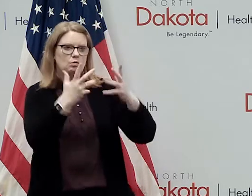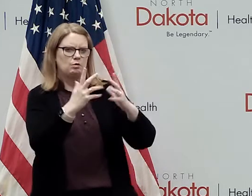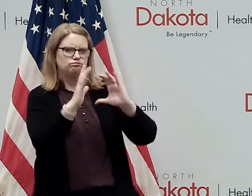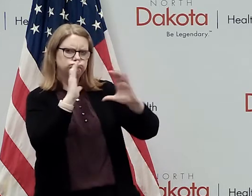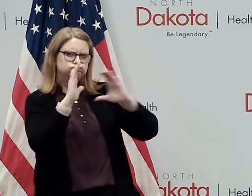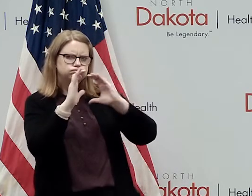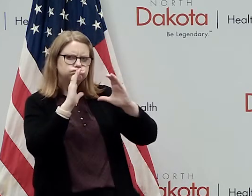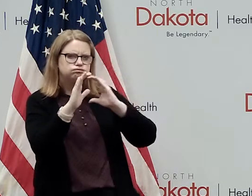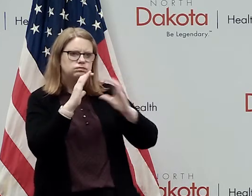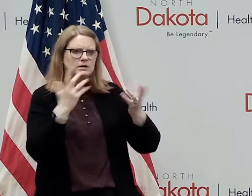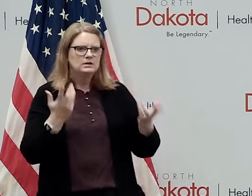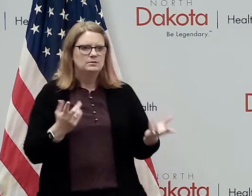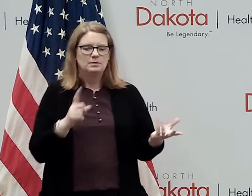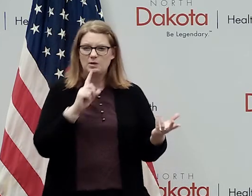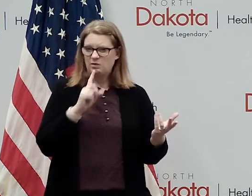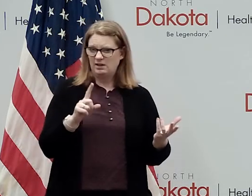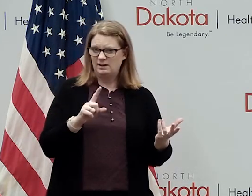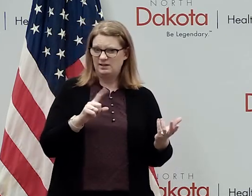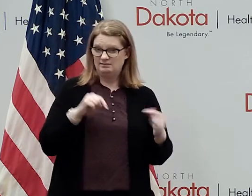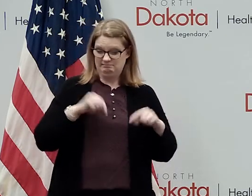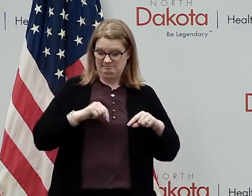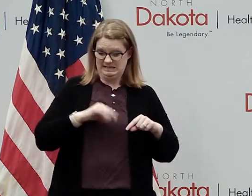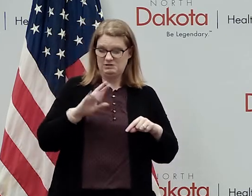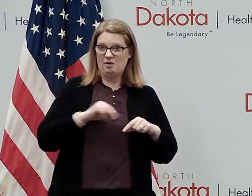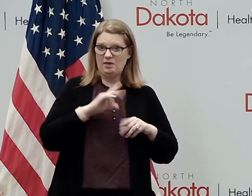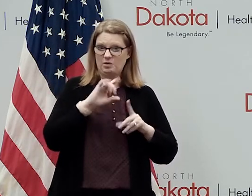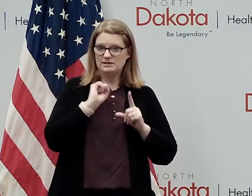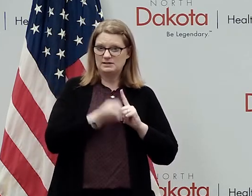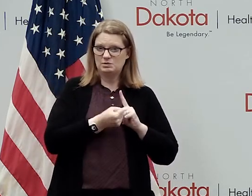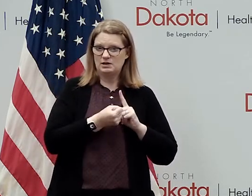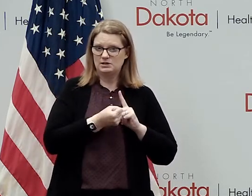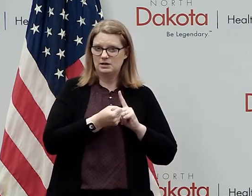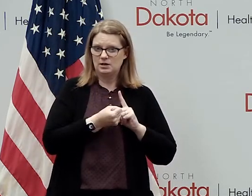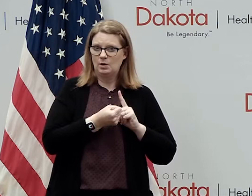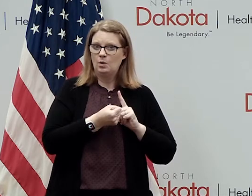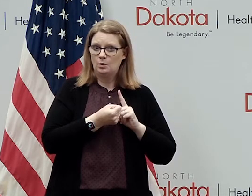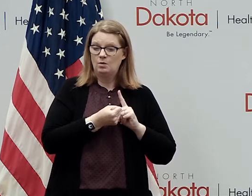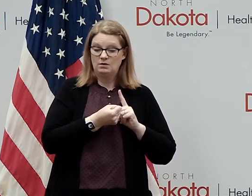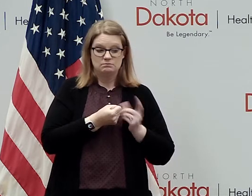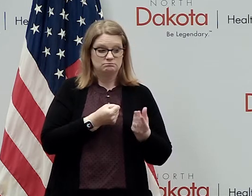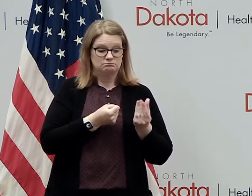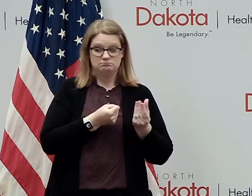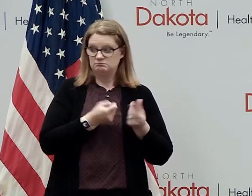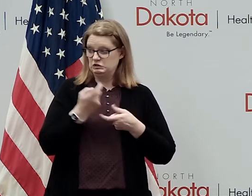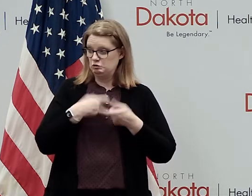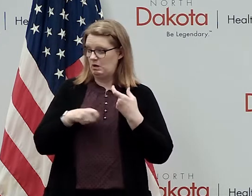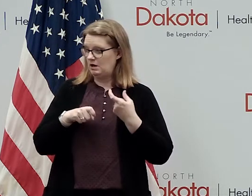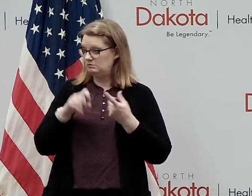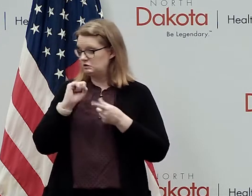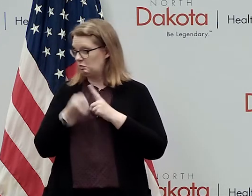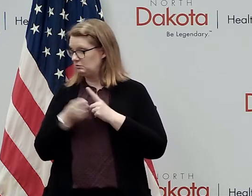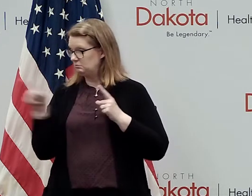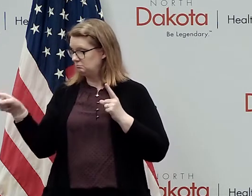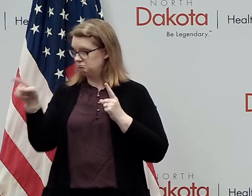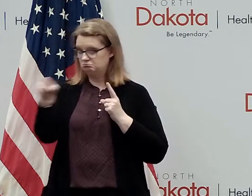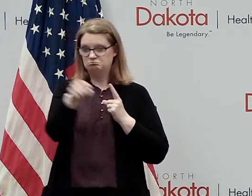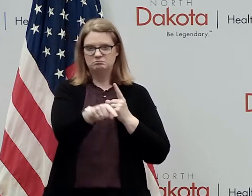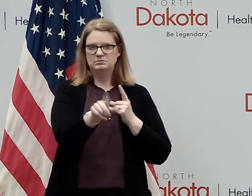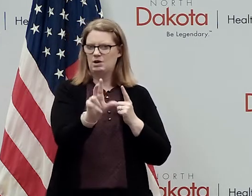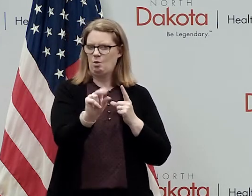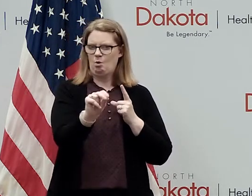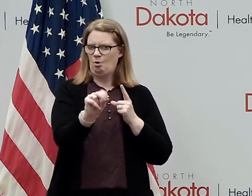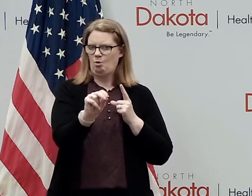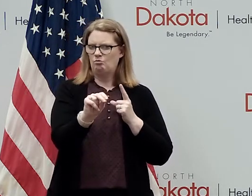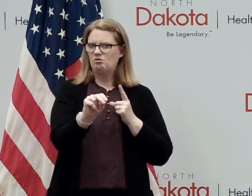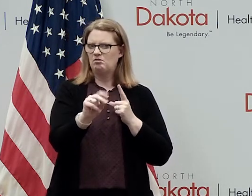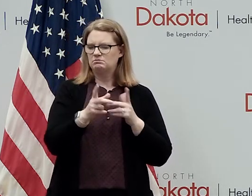the set of cards that North Dakota holds right now is not, I don't think we'd want to trade them with anybody else in the country. And again, that's a credit to each and all of